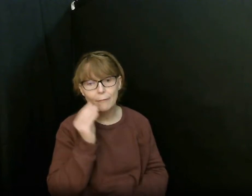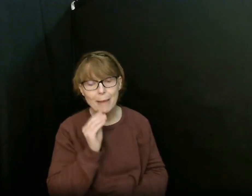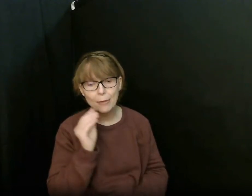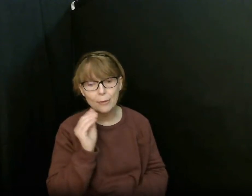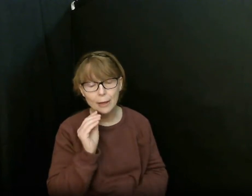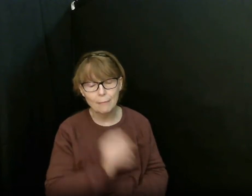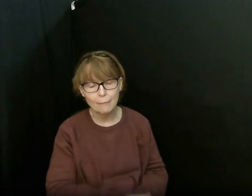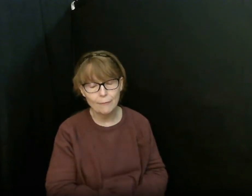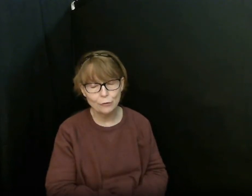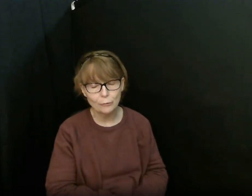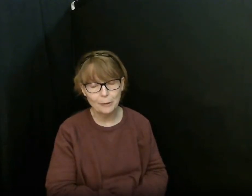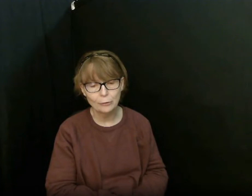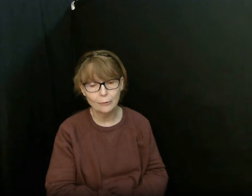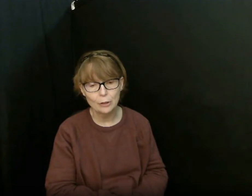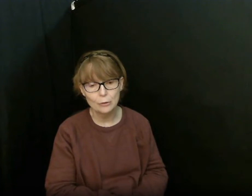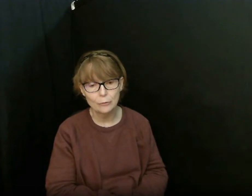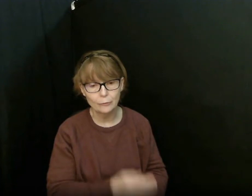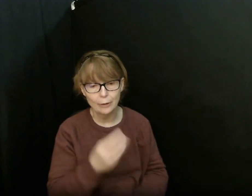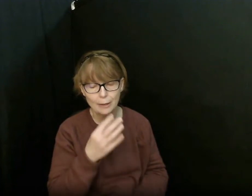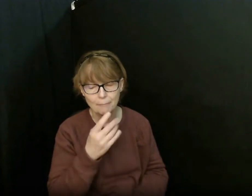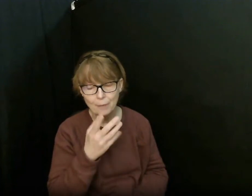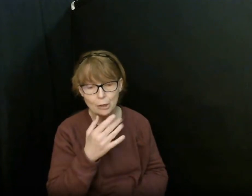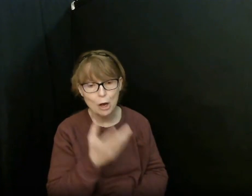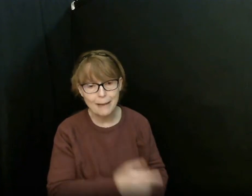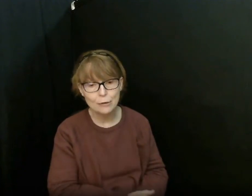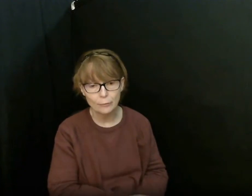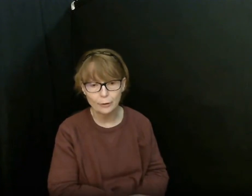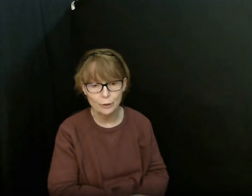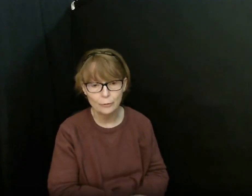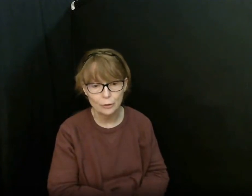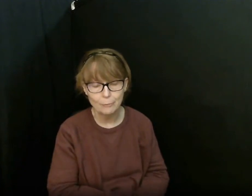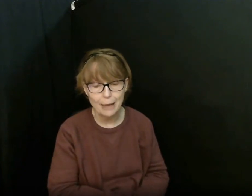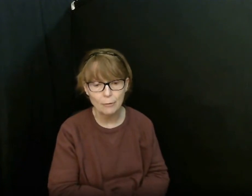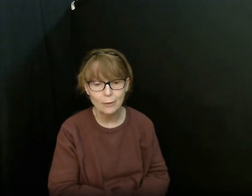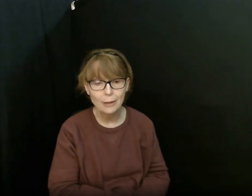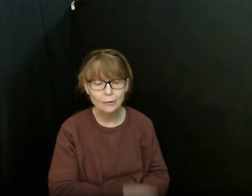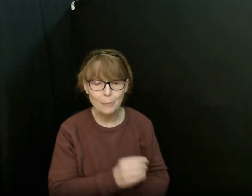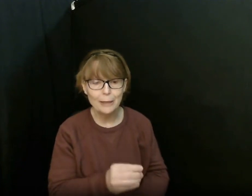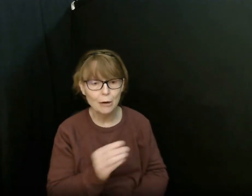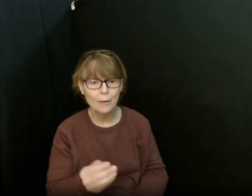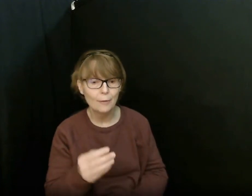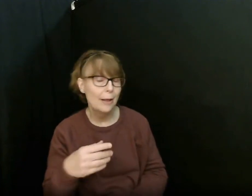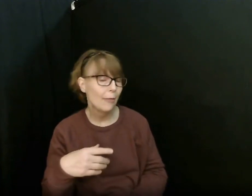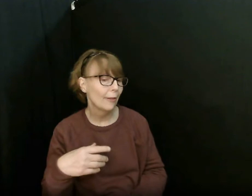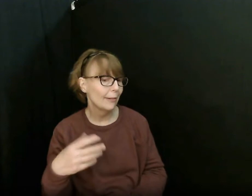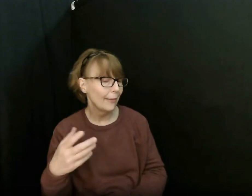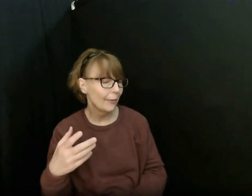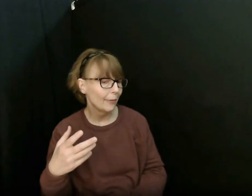mouth facial expressions that you use, non-manuals that are used on your mouth, depending on the